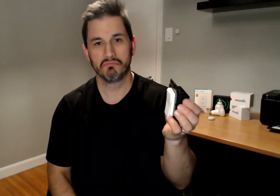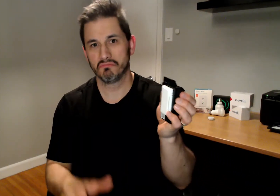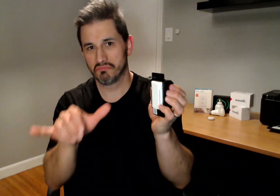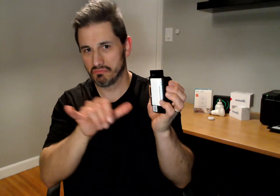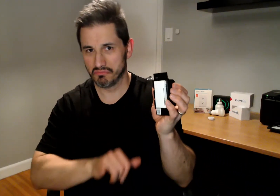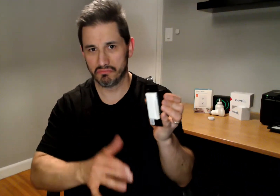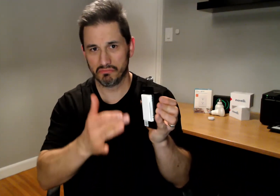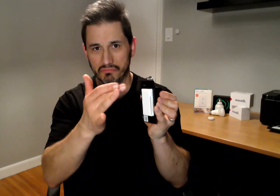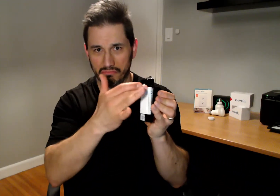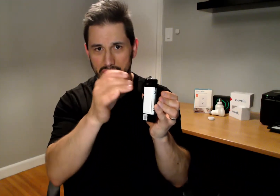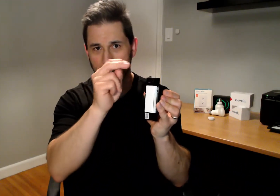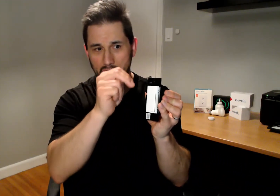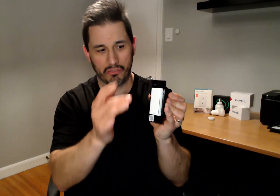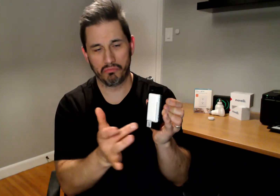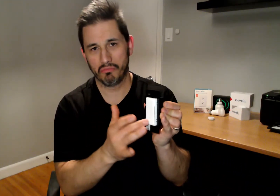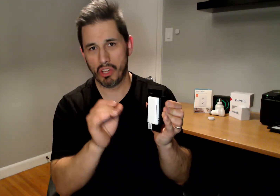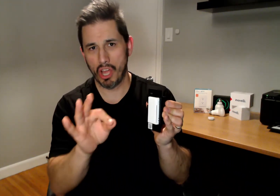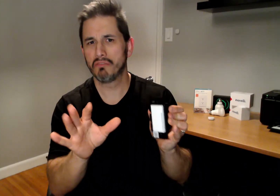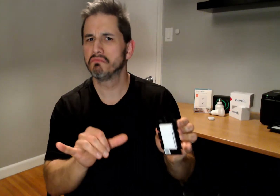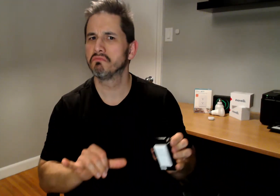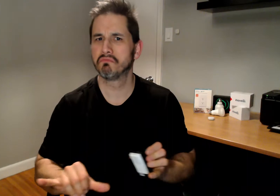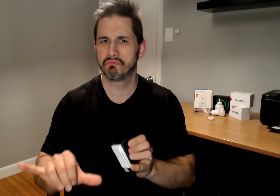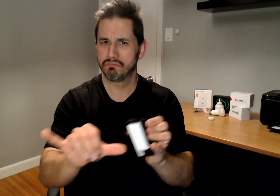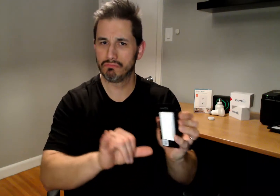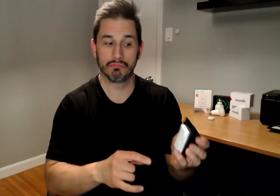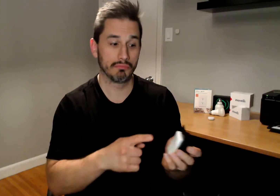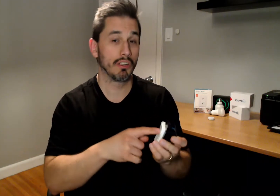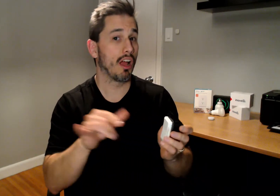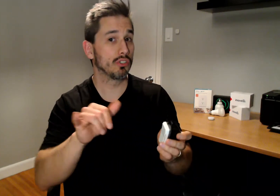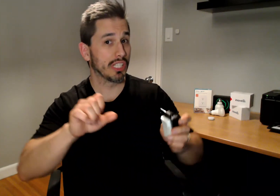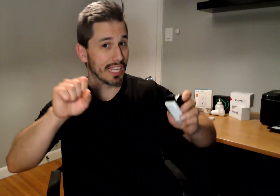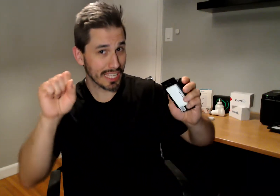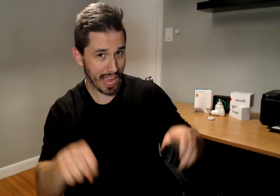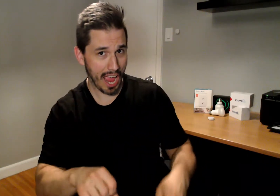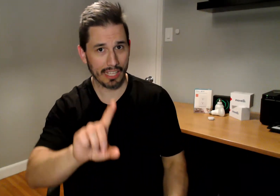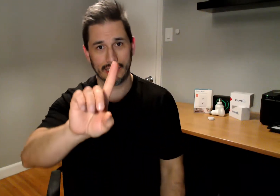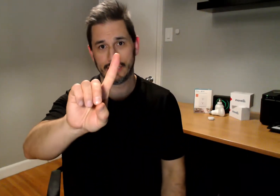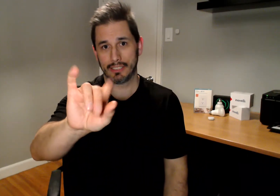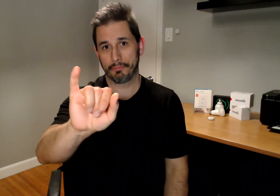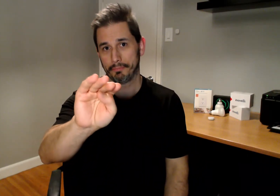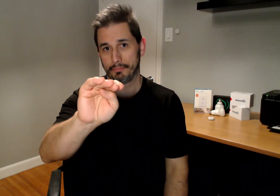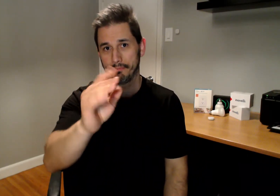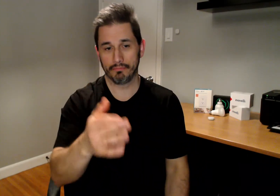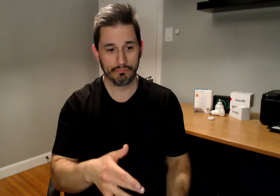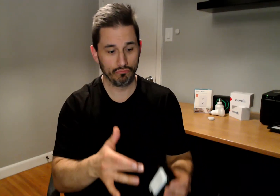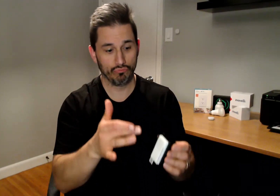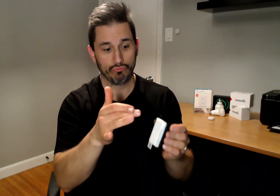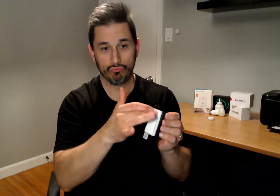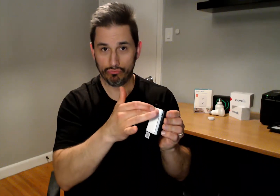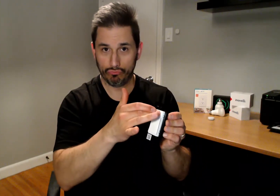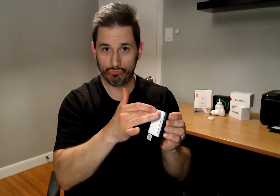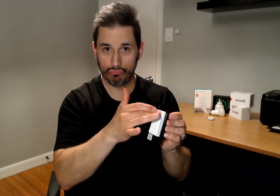So like a normal switch, it has on and off, but you can also press and hold on or off to dim.